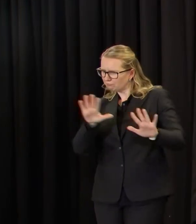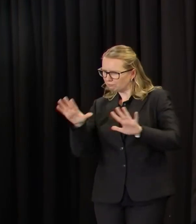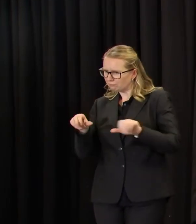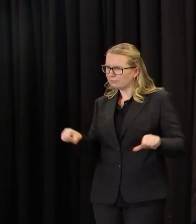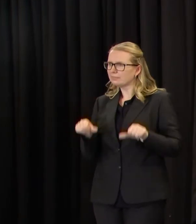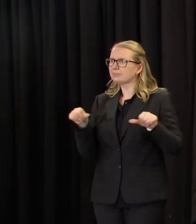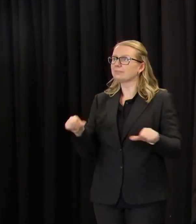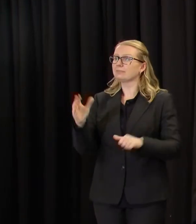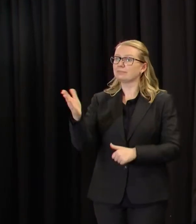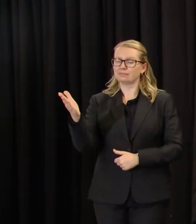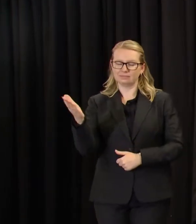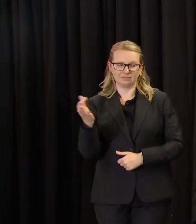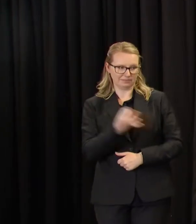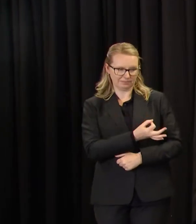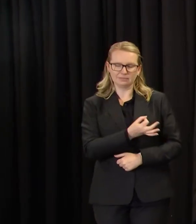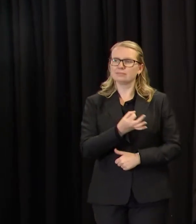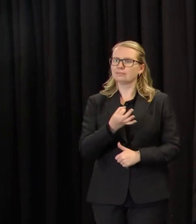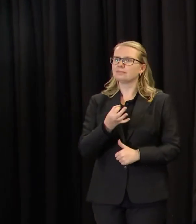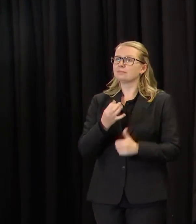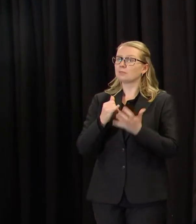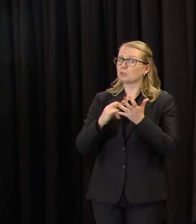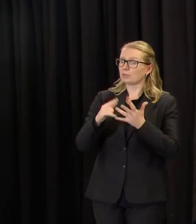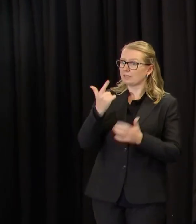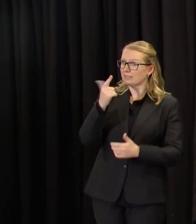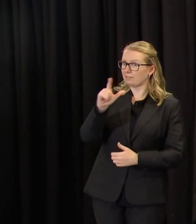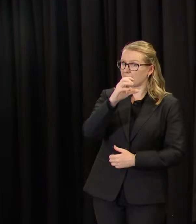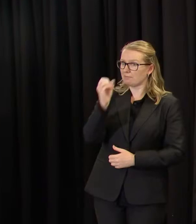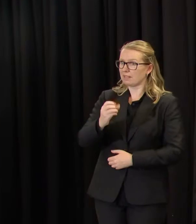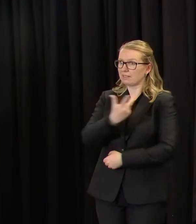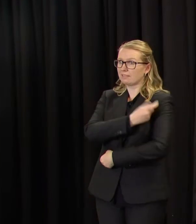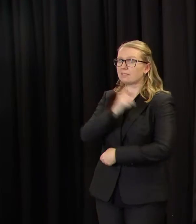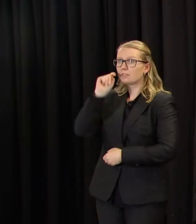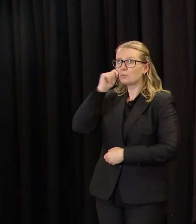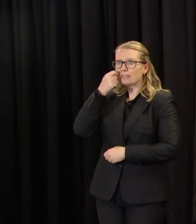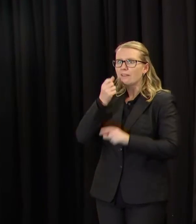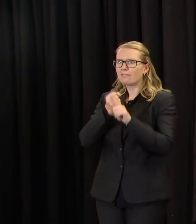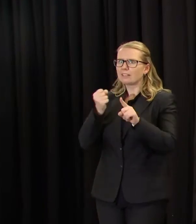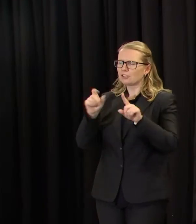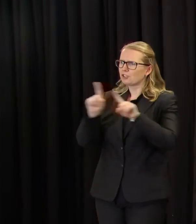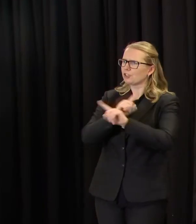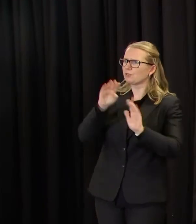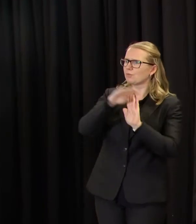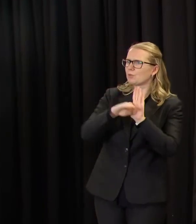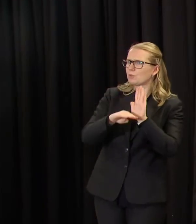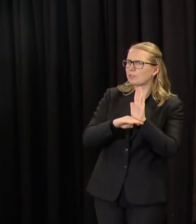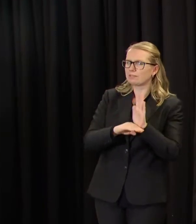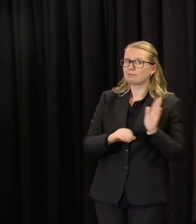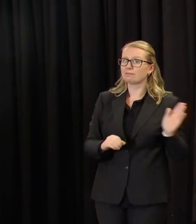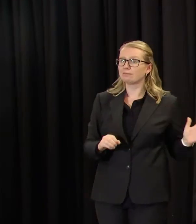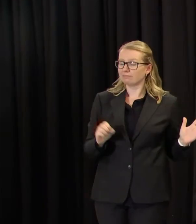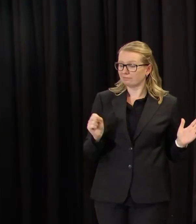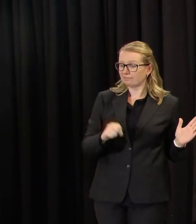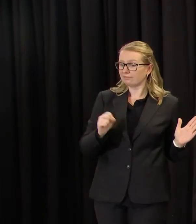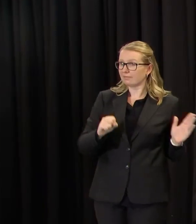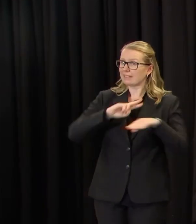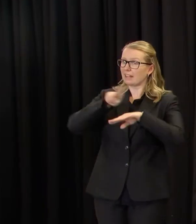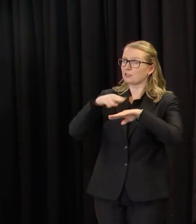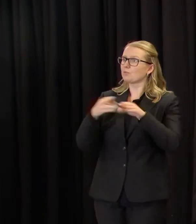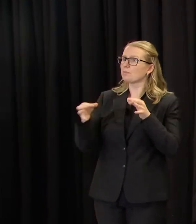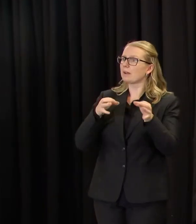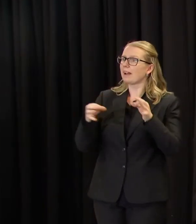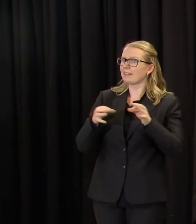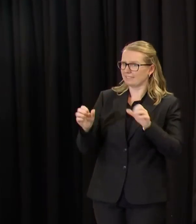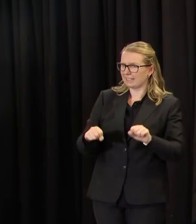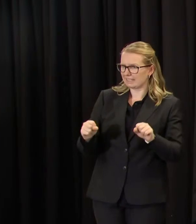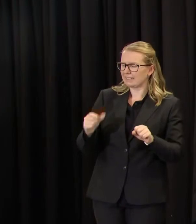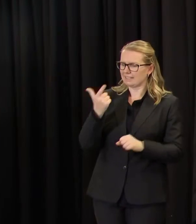are triggered at 70 despite case numbers? Yeah, the national plan's very clear. When you get to 70, you've got